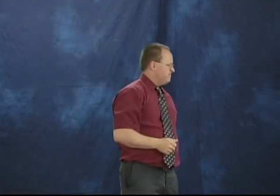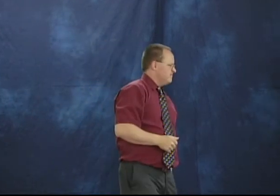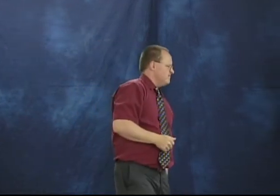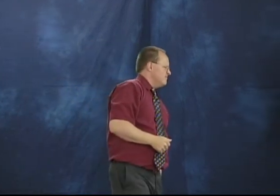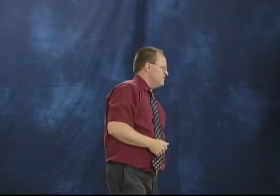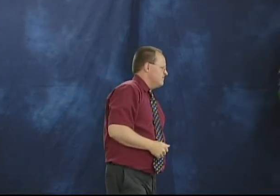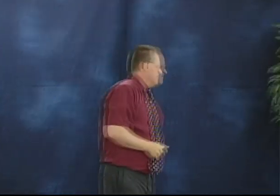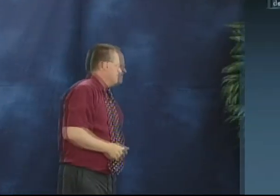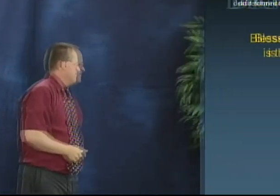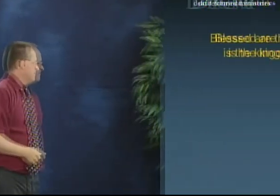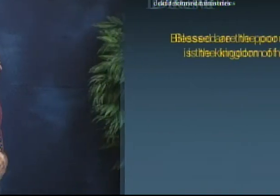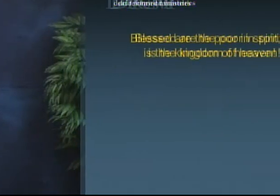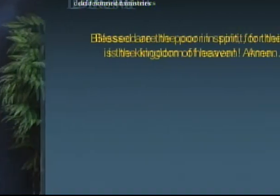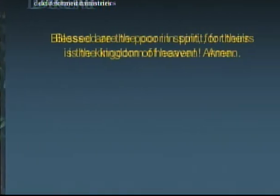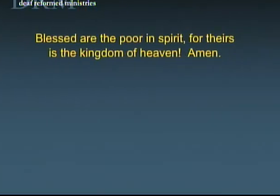Amen.